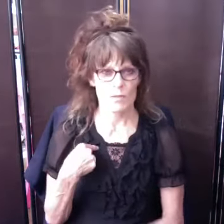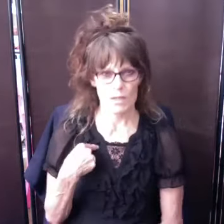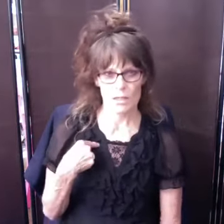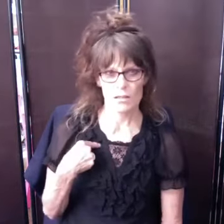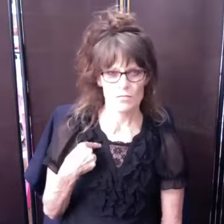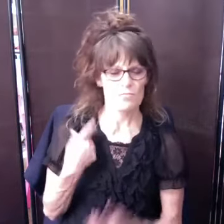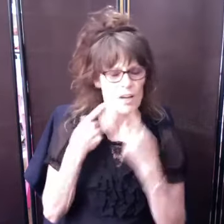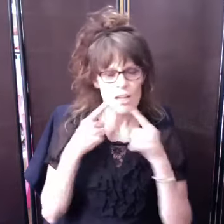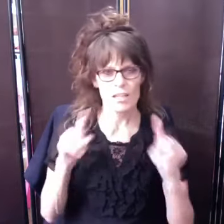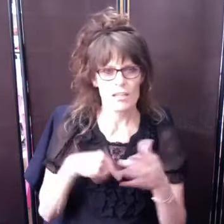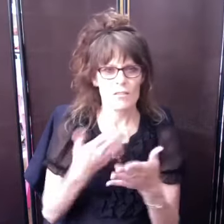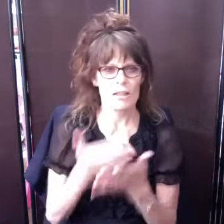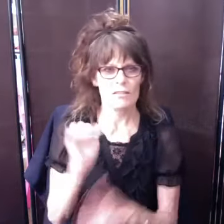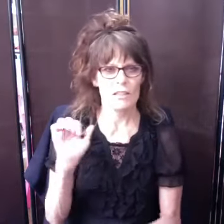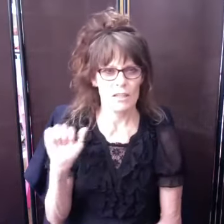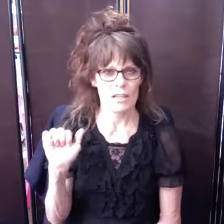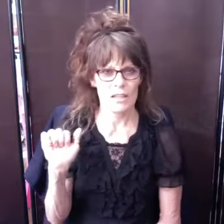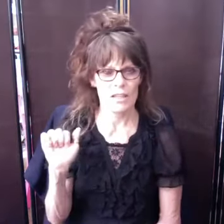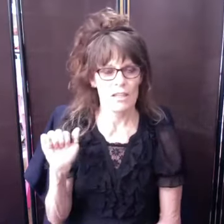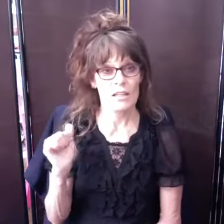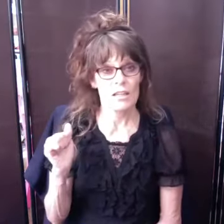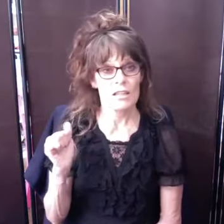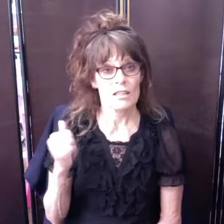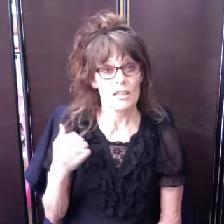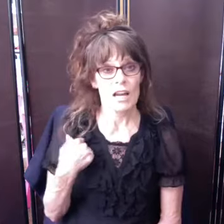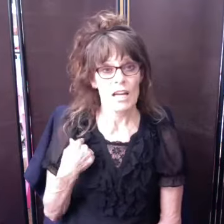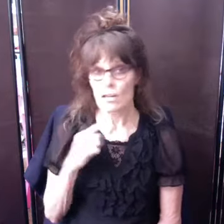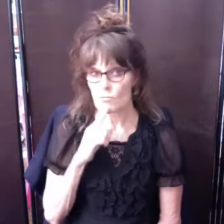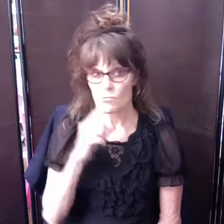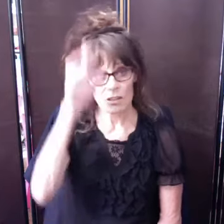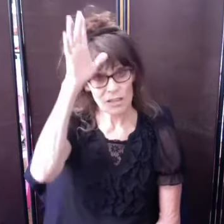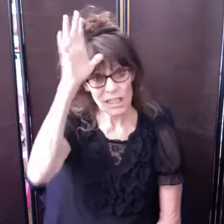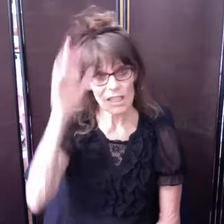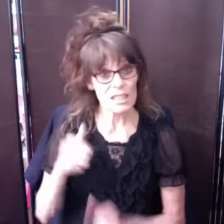Now, I had a real father that was living and he was not known.